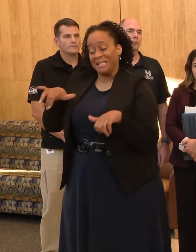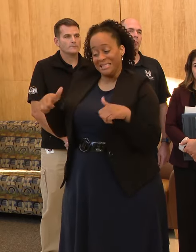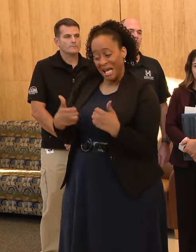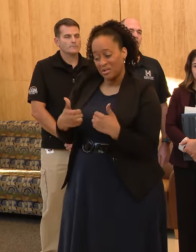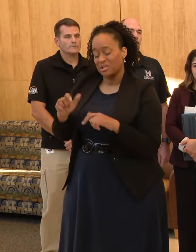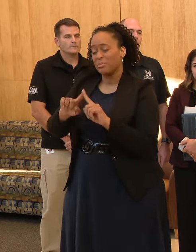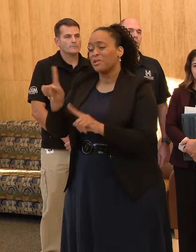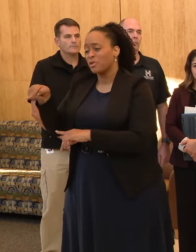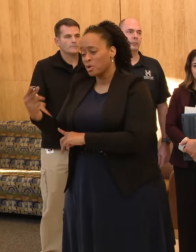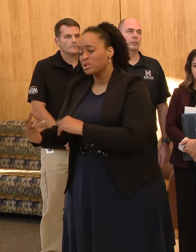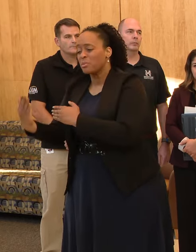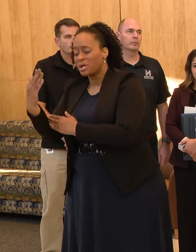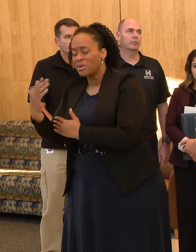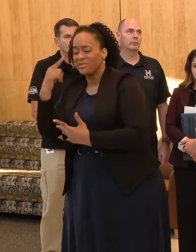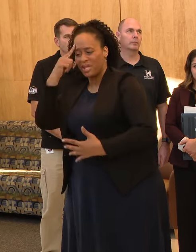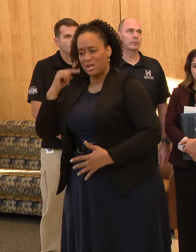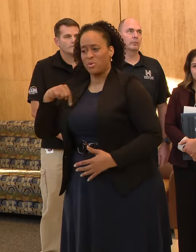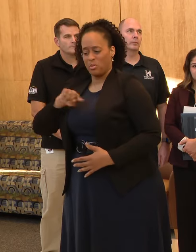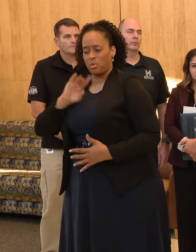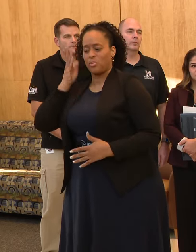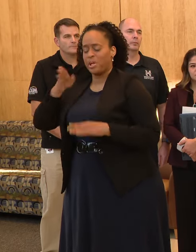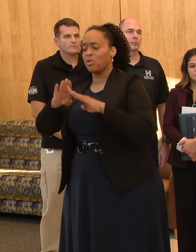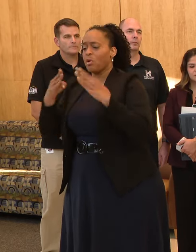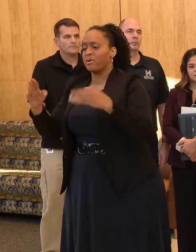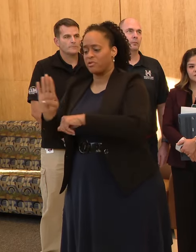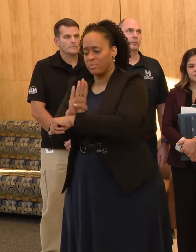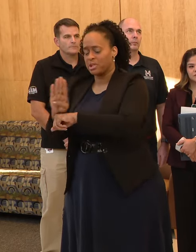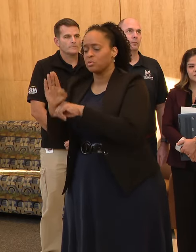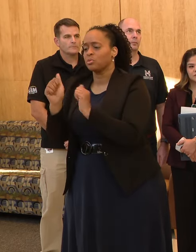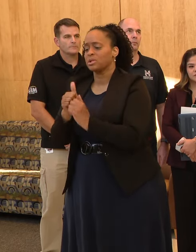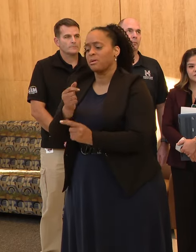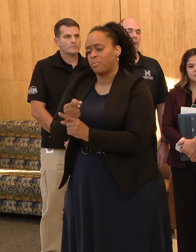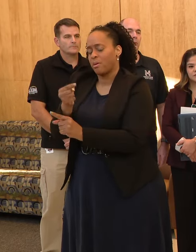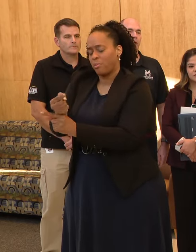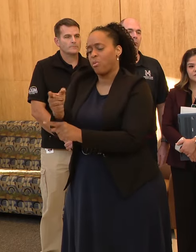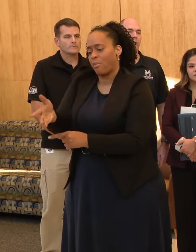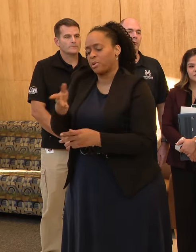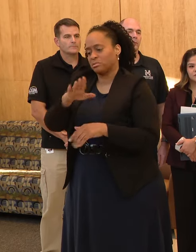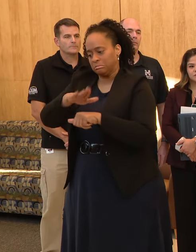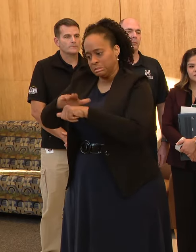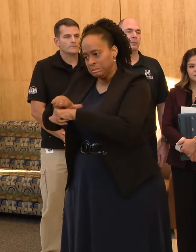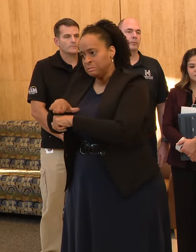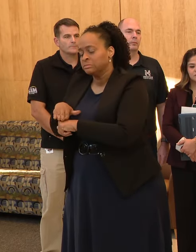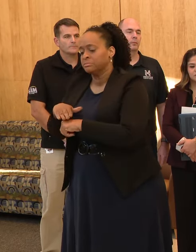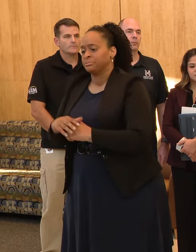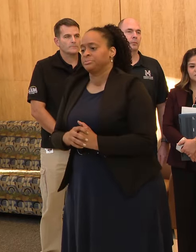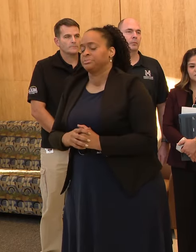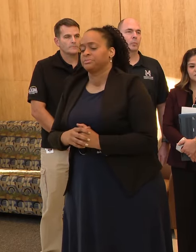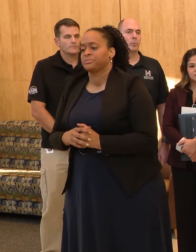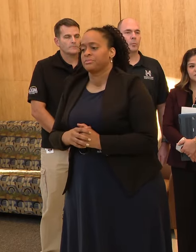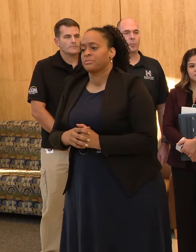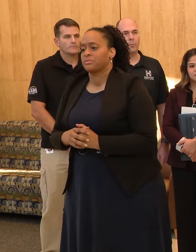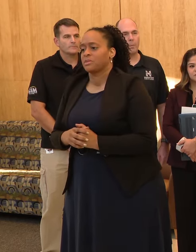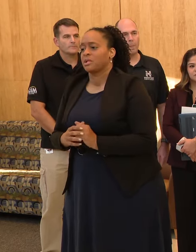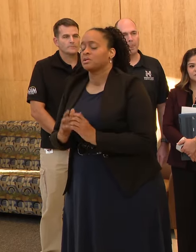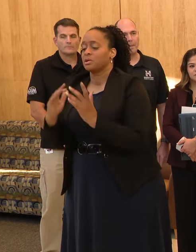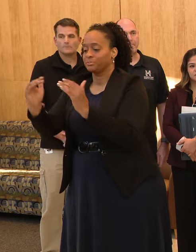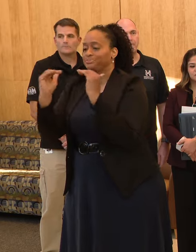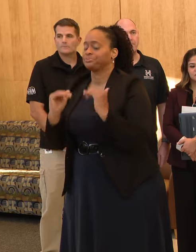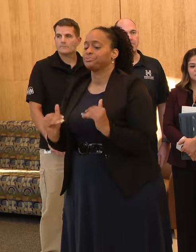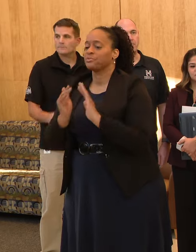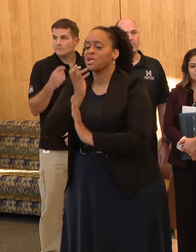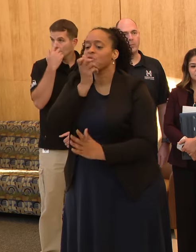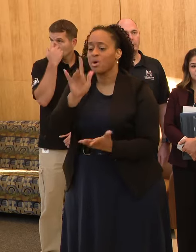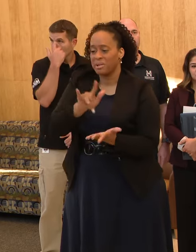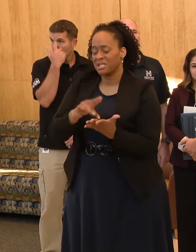but Thursday we do believe we'll be open for business with the proper precautions. So, warming centers. I've